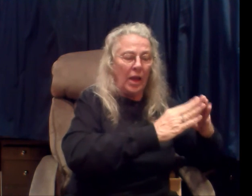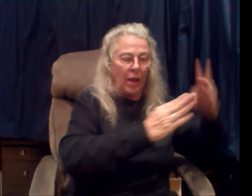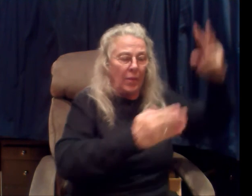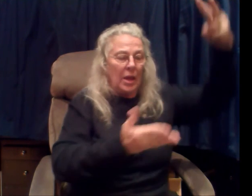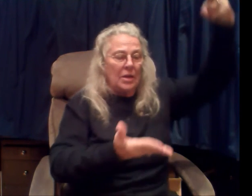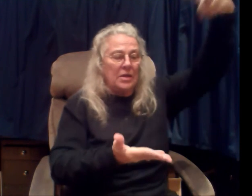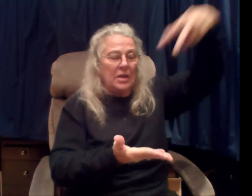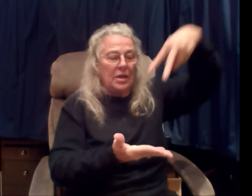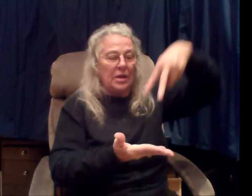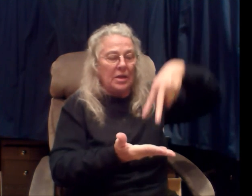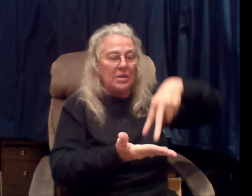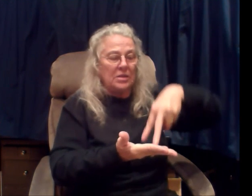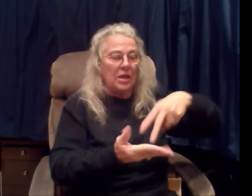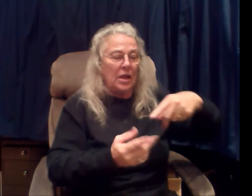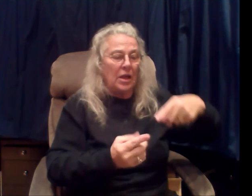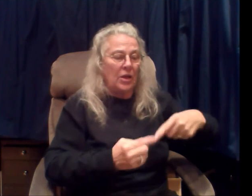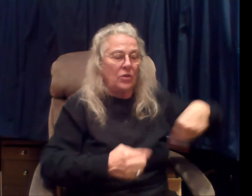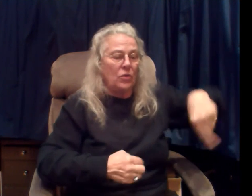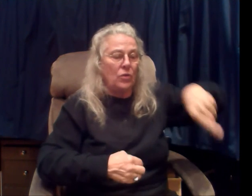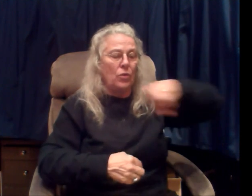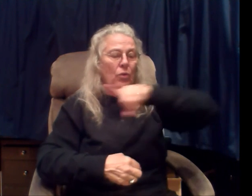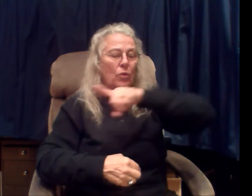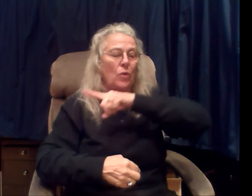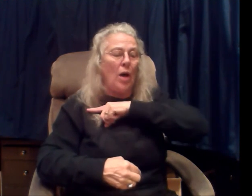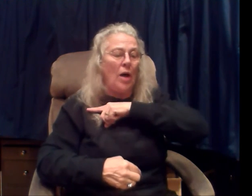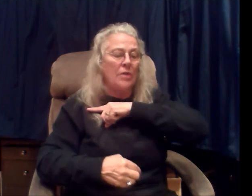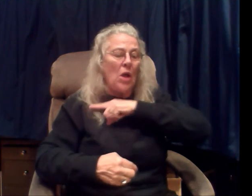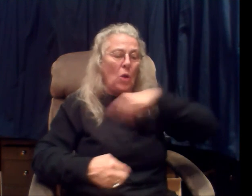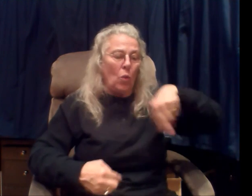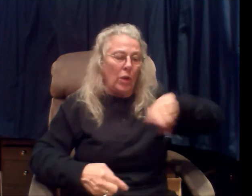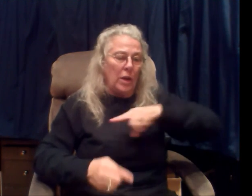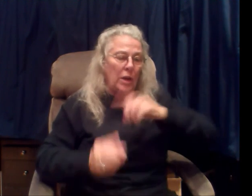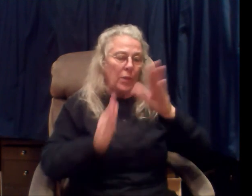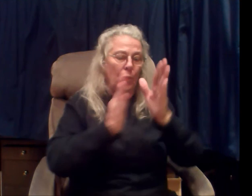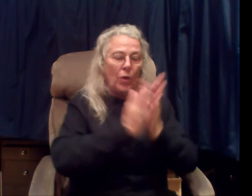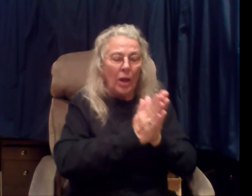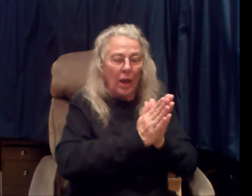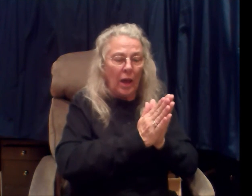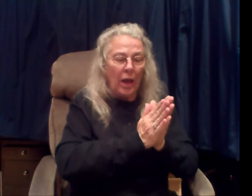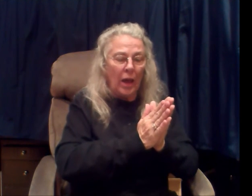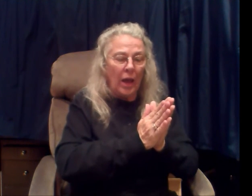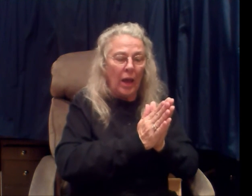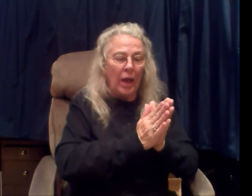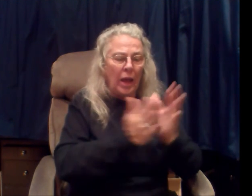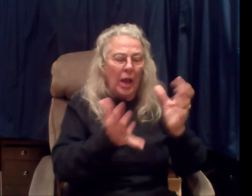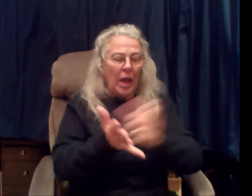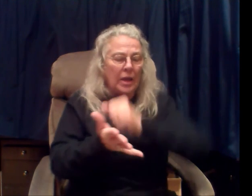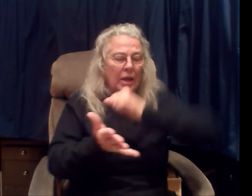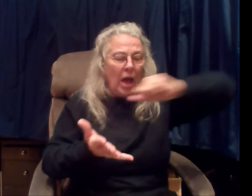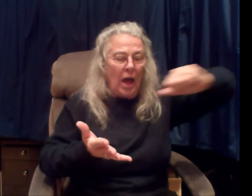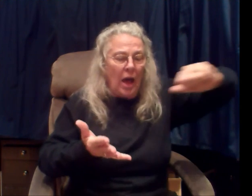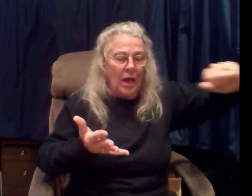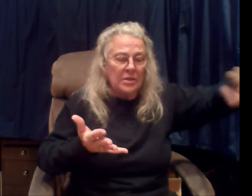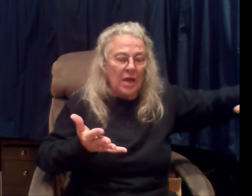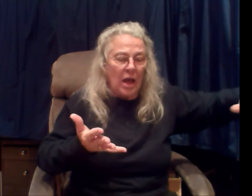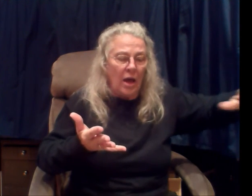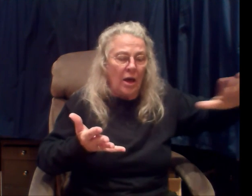Bethlehem, descend to us, we pray. Cast